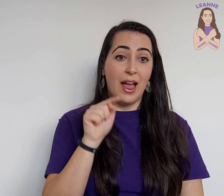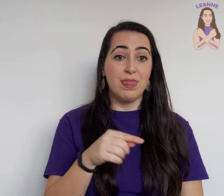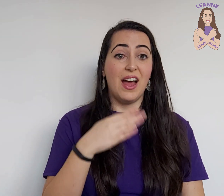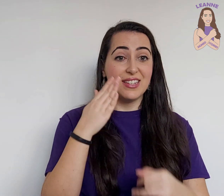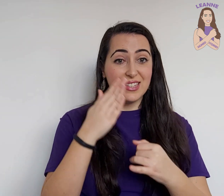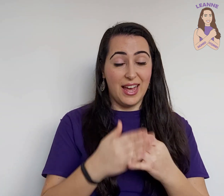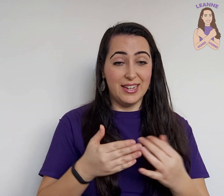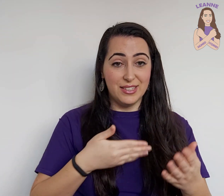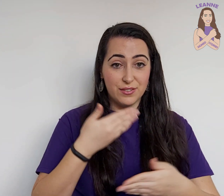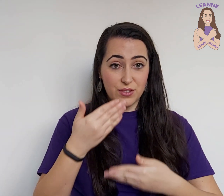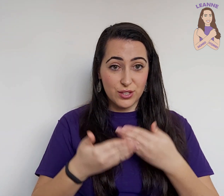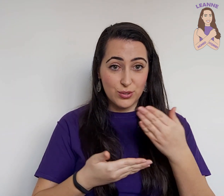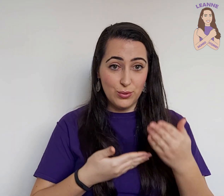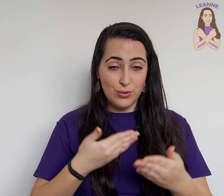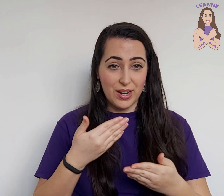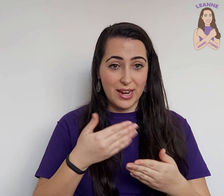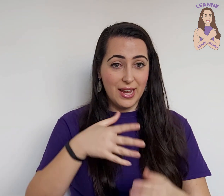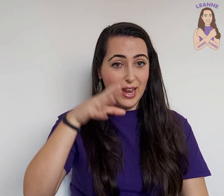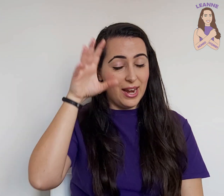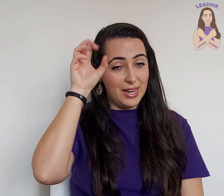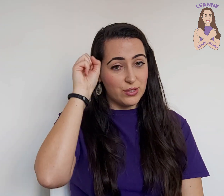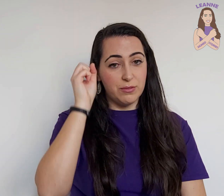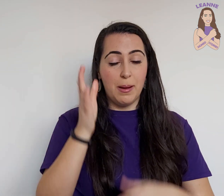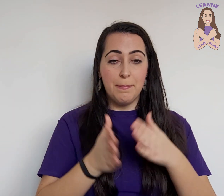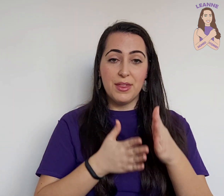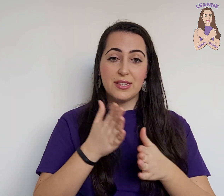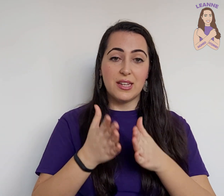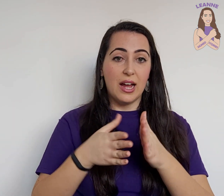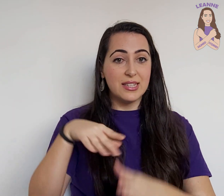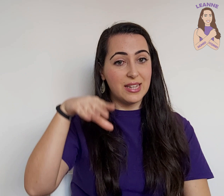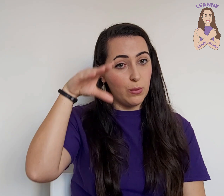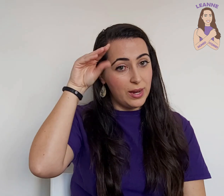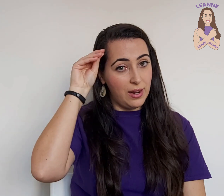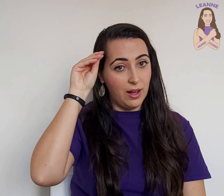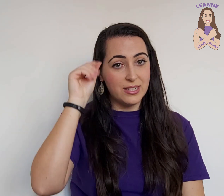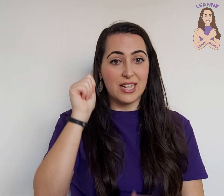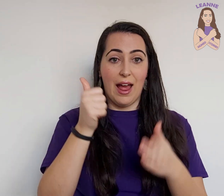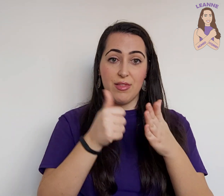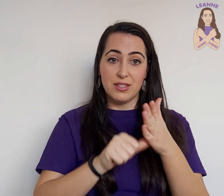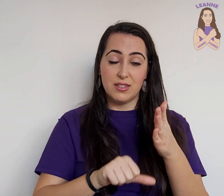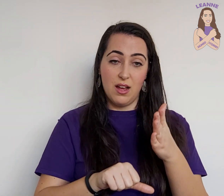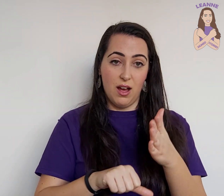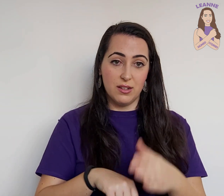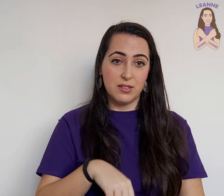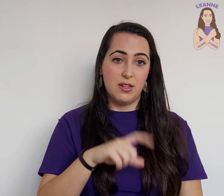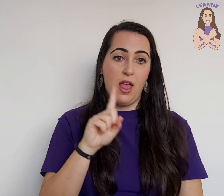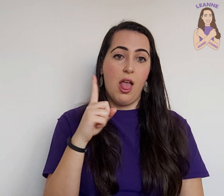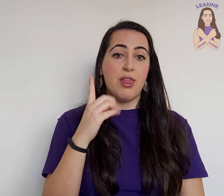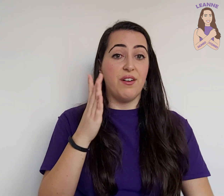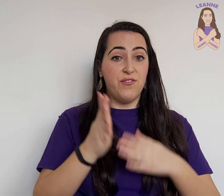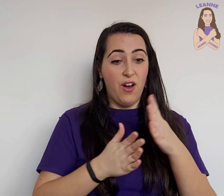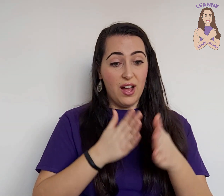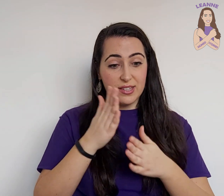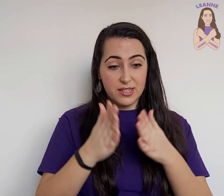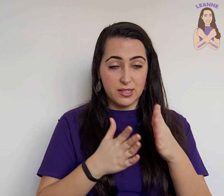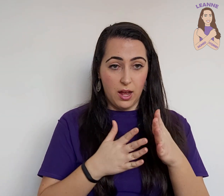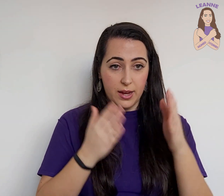And that's the end of the story. Let's remember the signs that we learnt at the start. The first sign